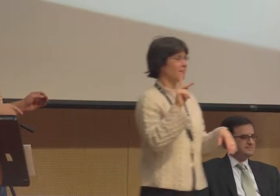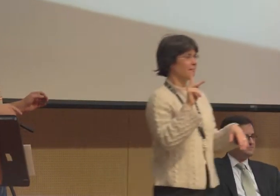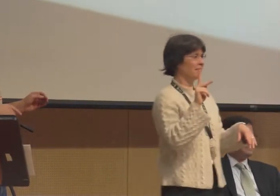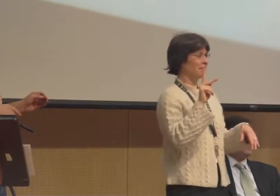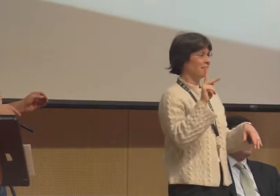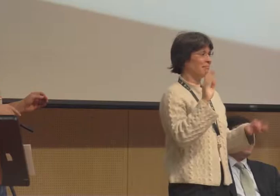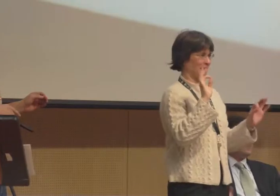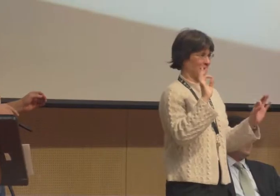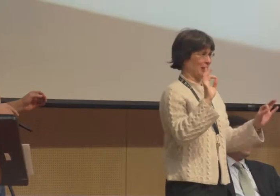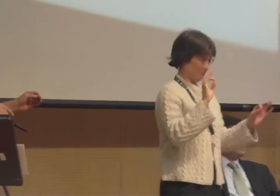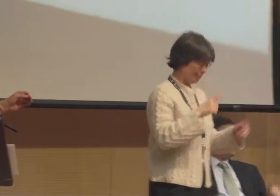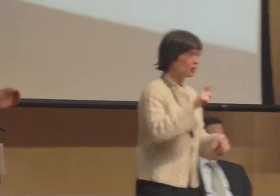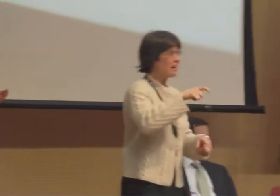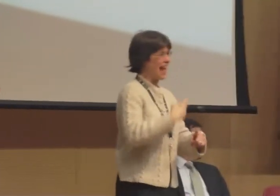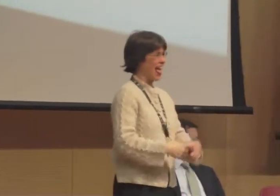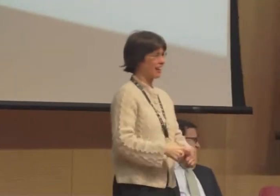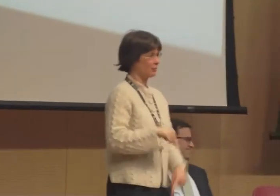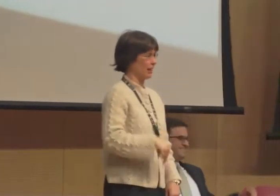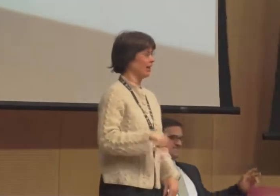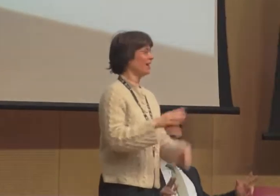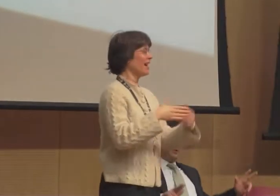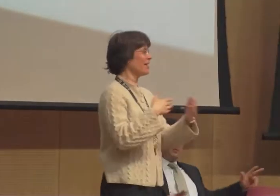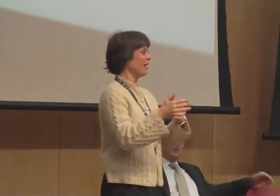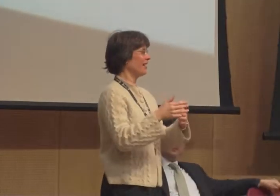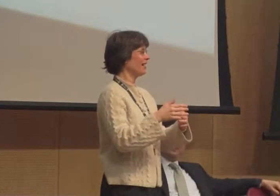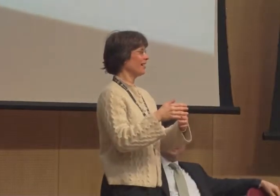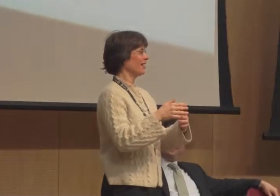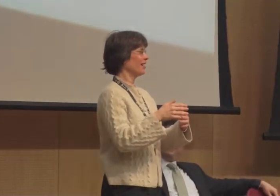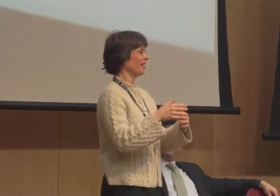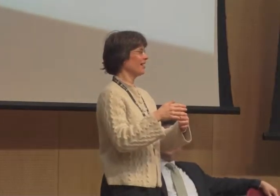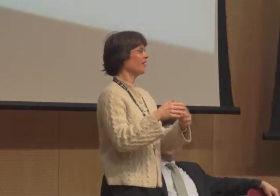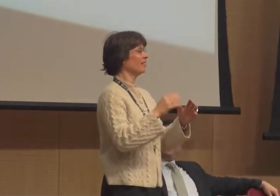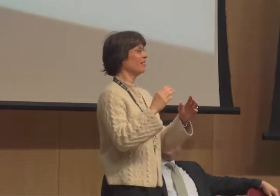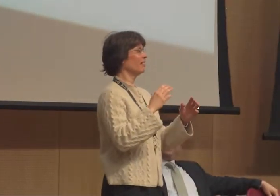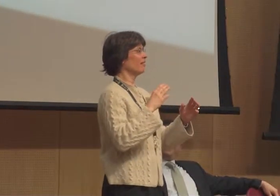just a little forward. Where's the X?